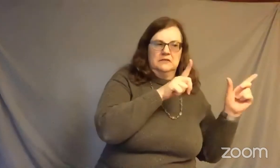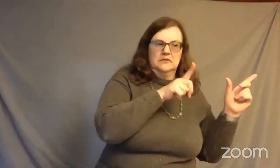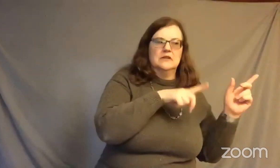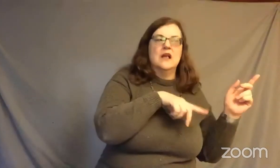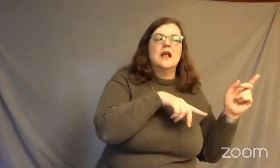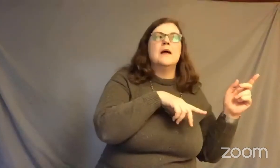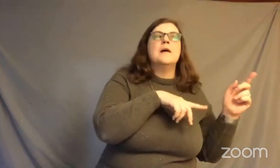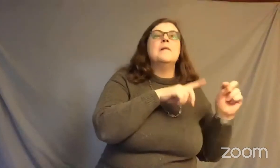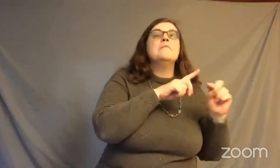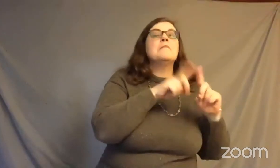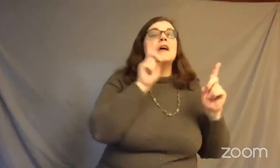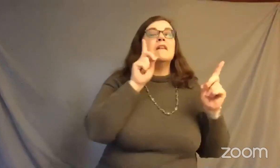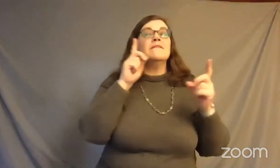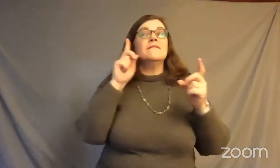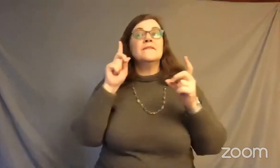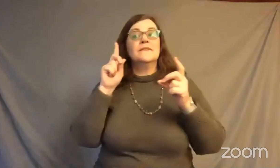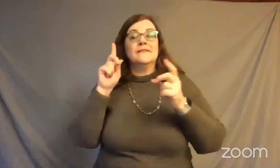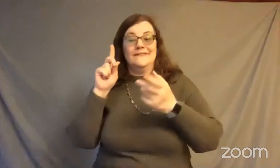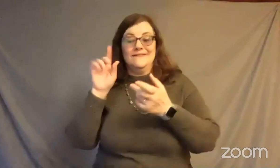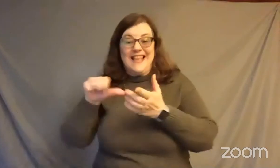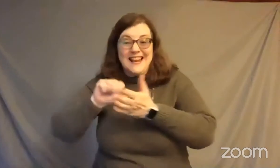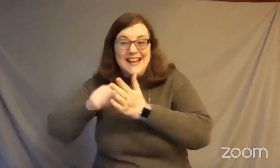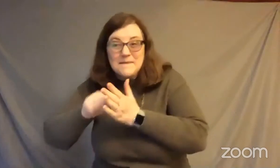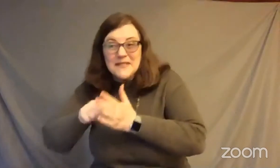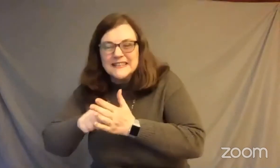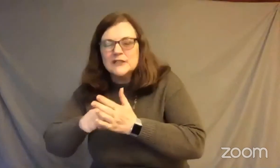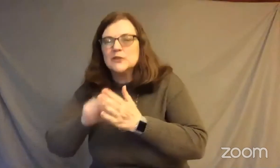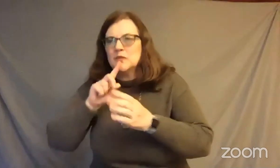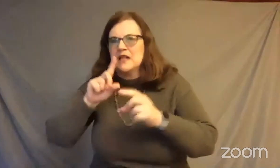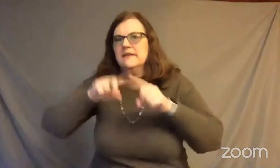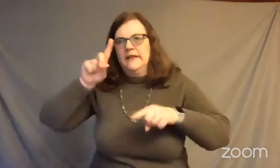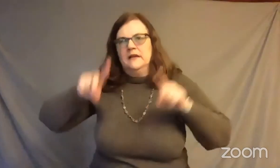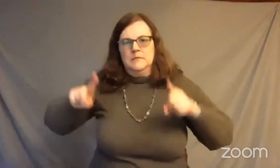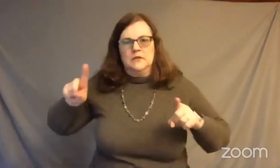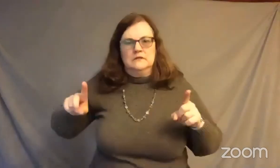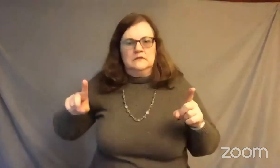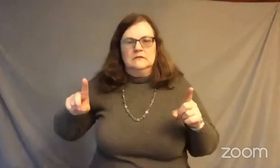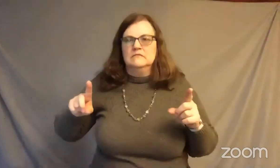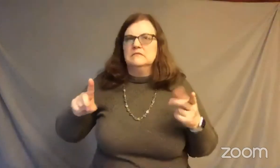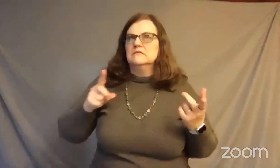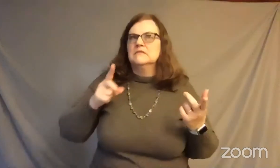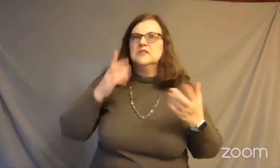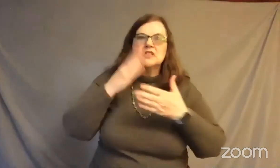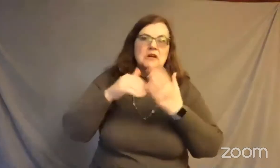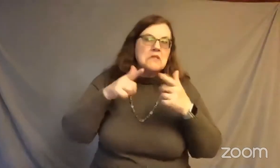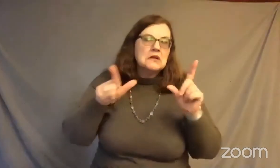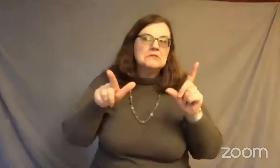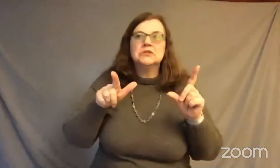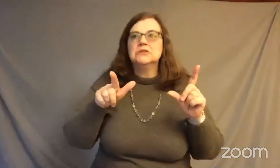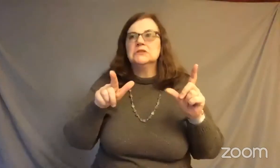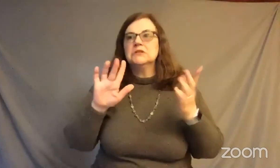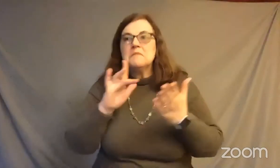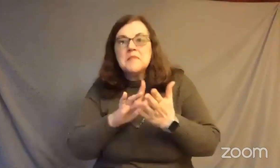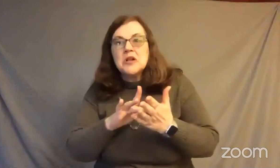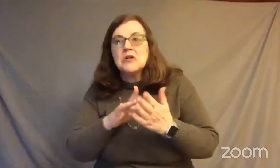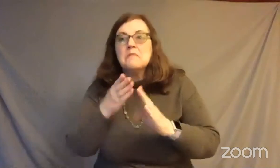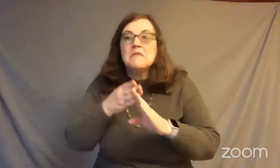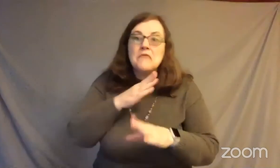And this seems to be commonly true for sign languages as well as spoken languages. But we see differences in how emphasis